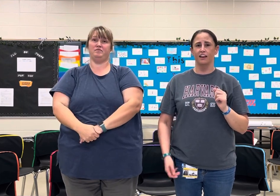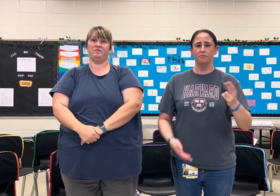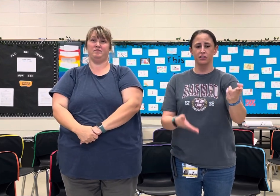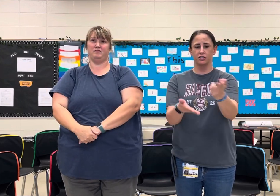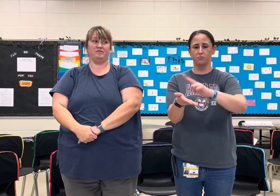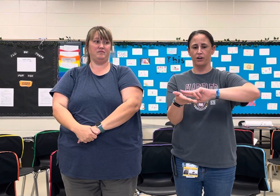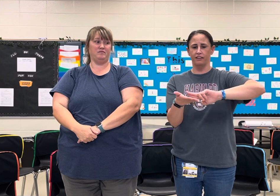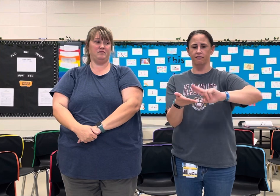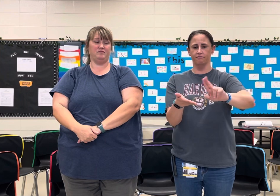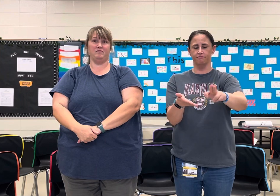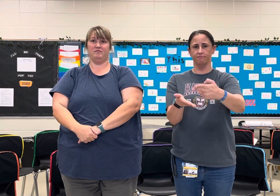Spread.